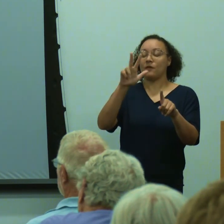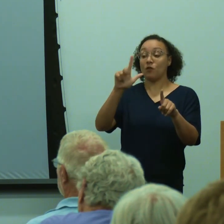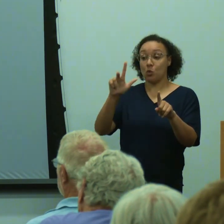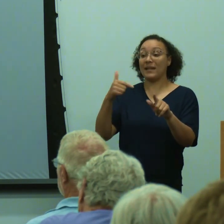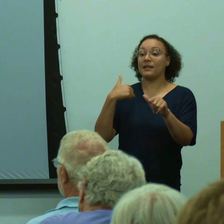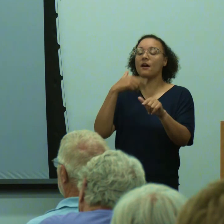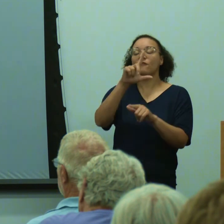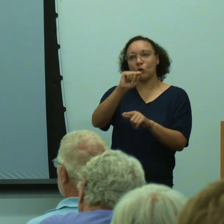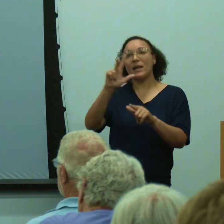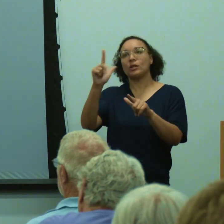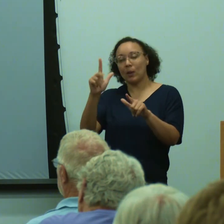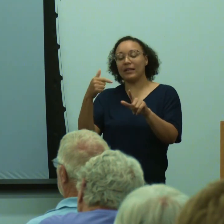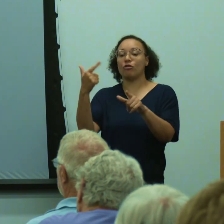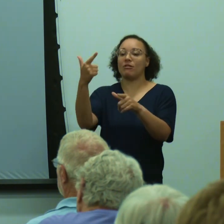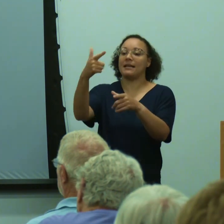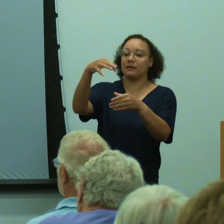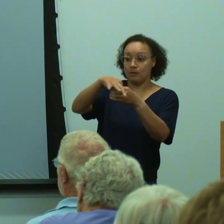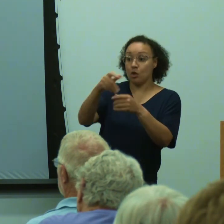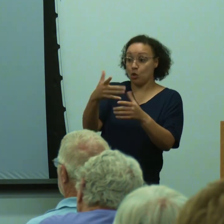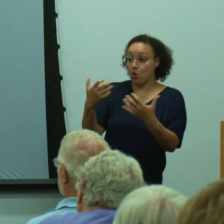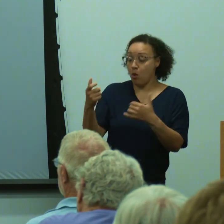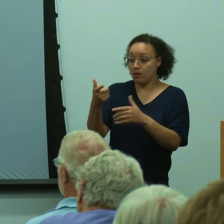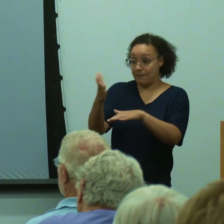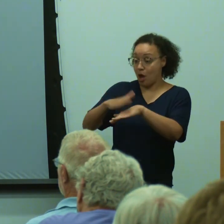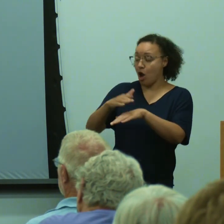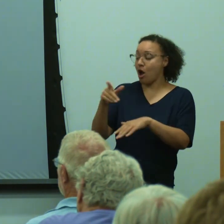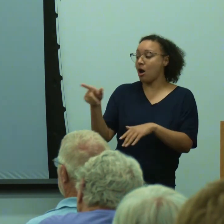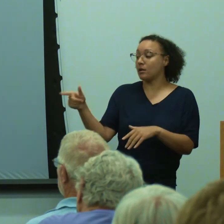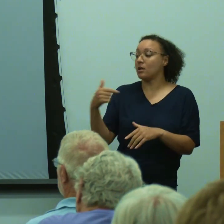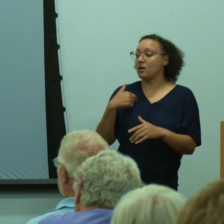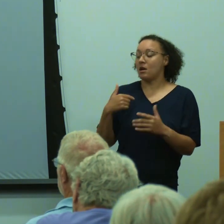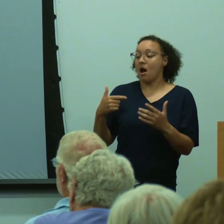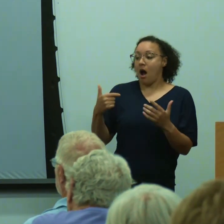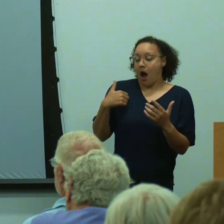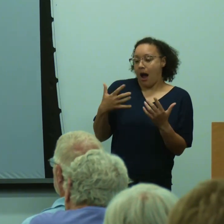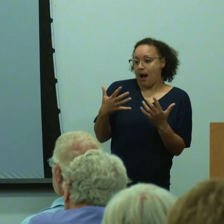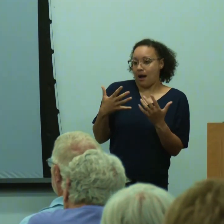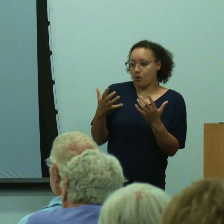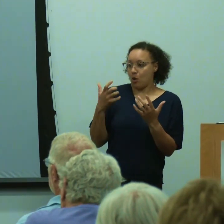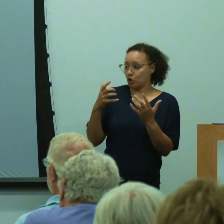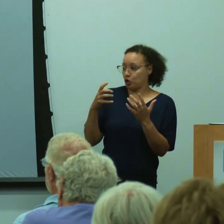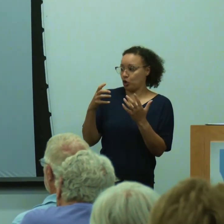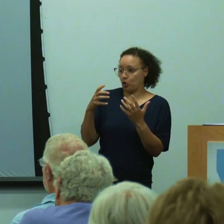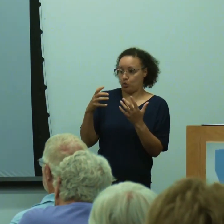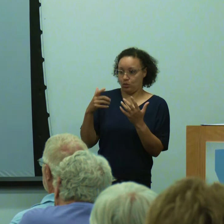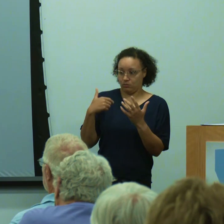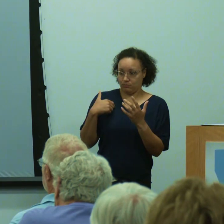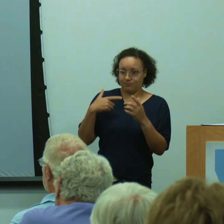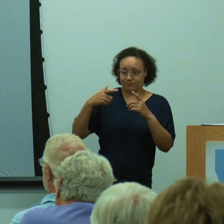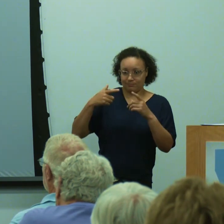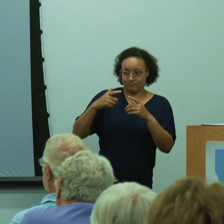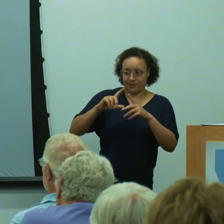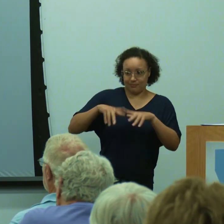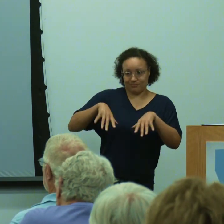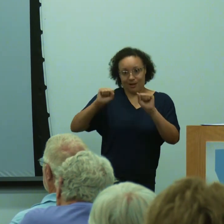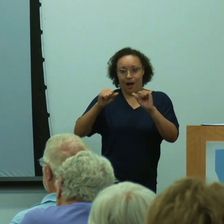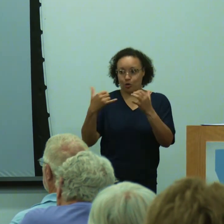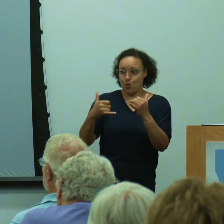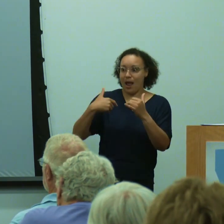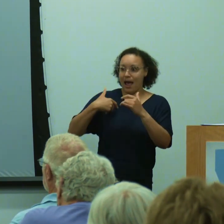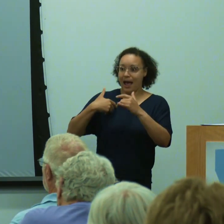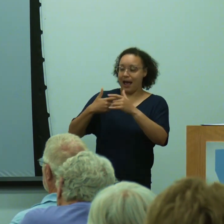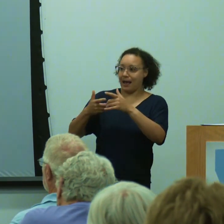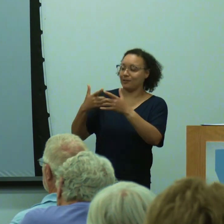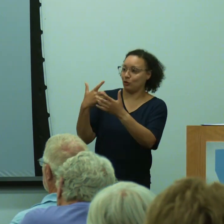for signature gathering. So when people are like, I personally want to pick my clipboard up today, but I don't just want to get